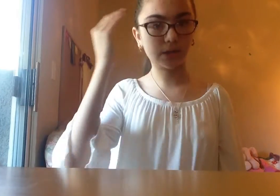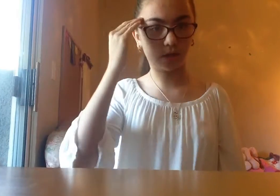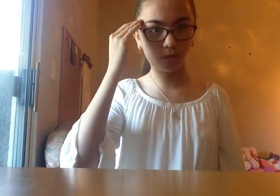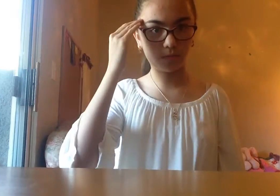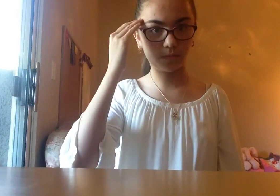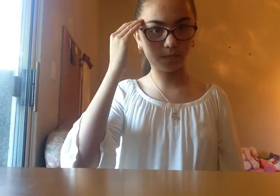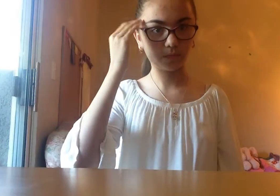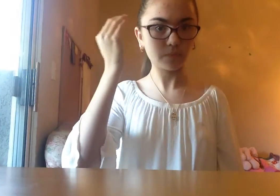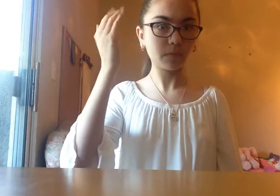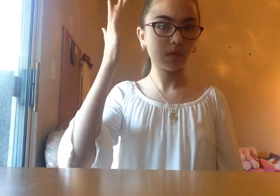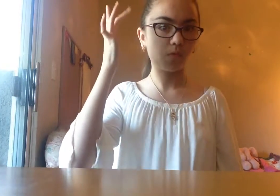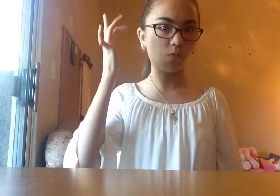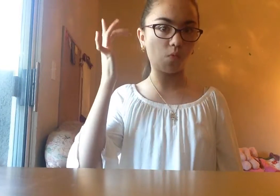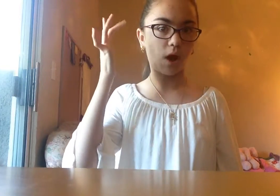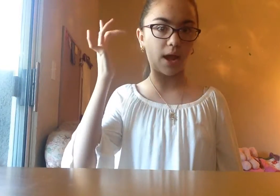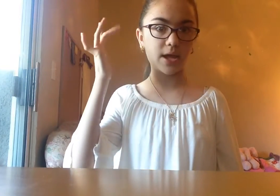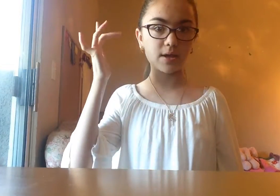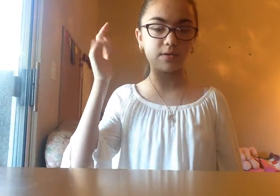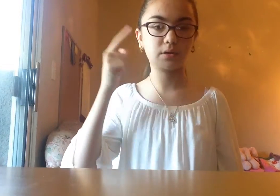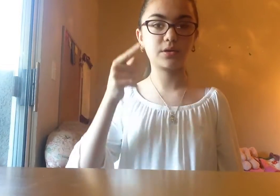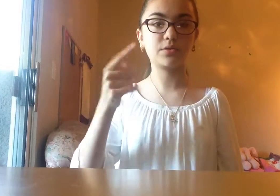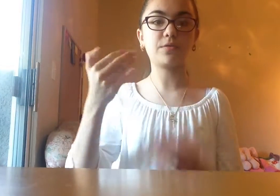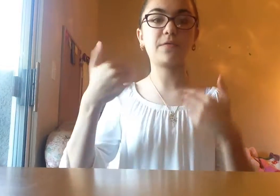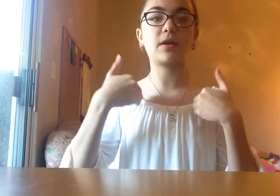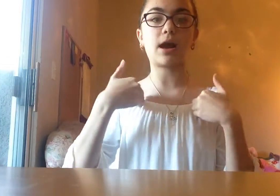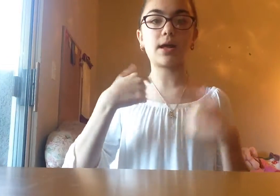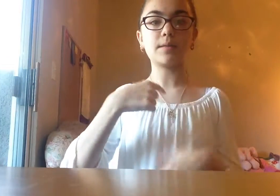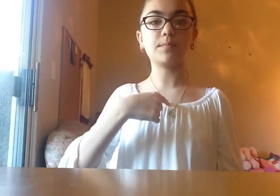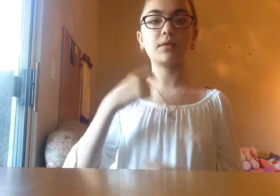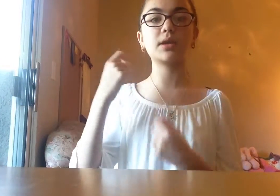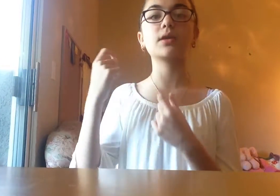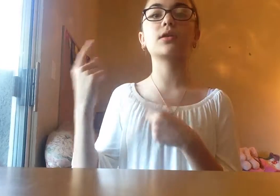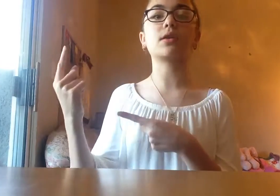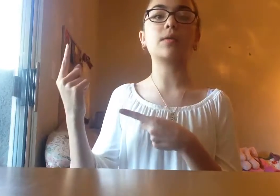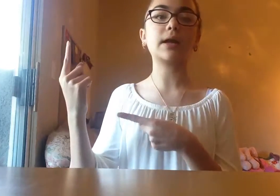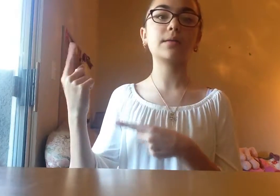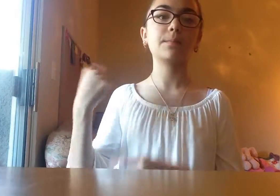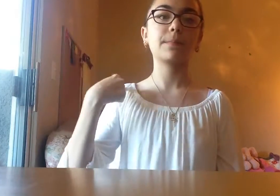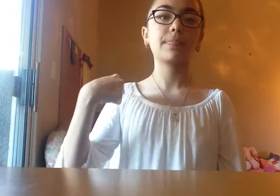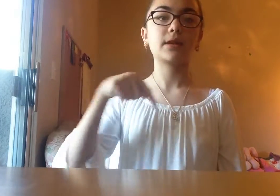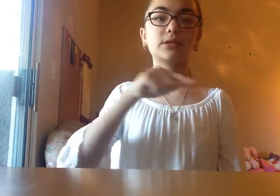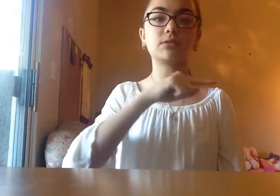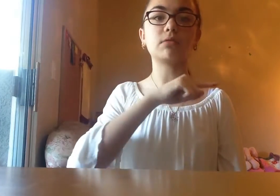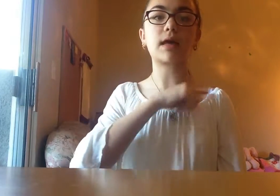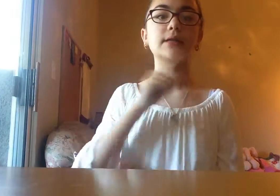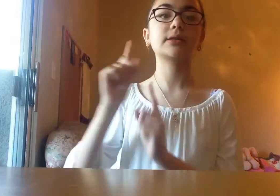know why you've got me going. So let's